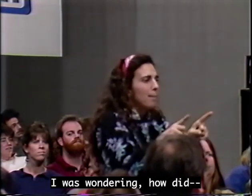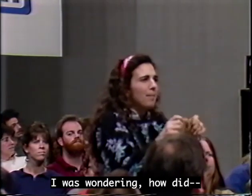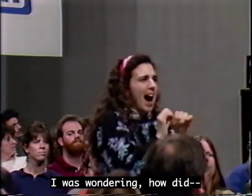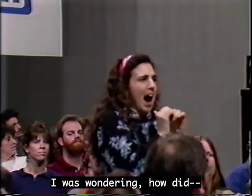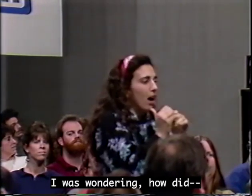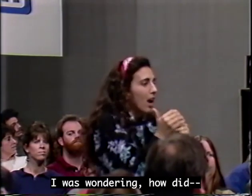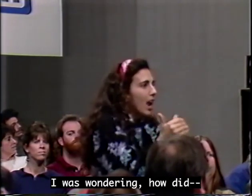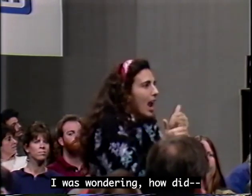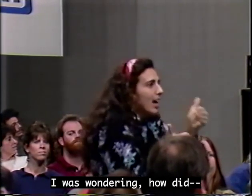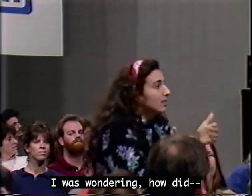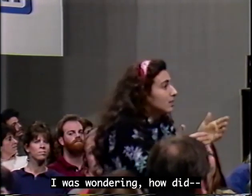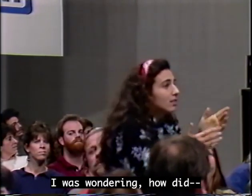I was wondering, how